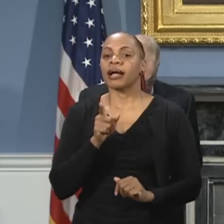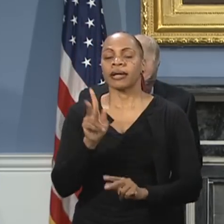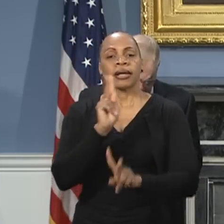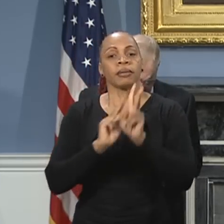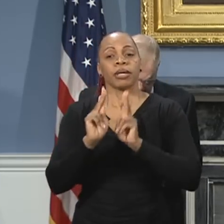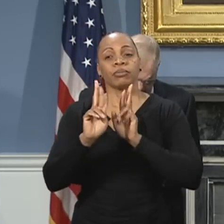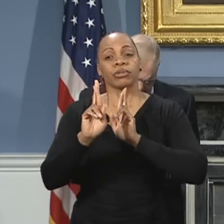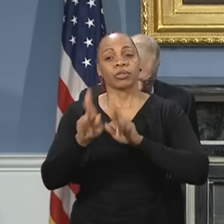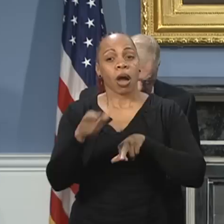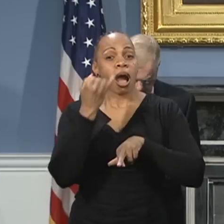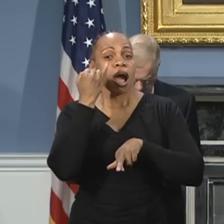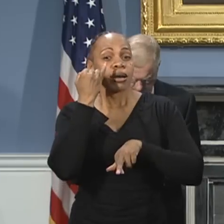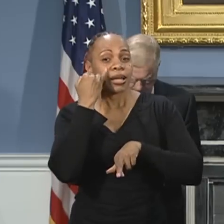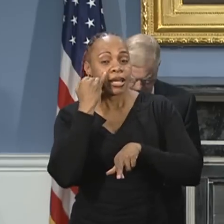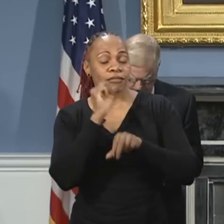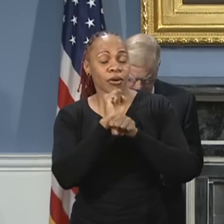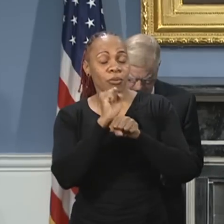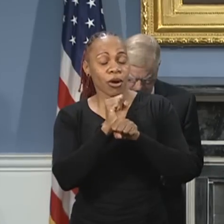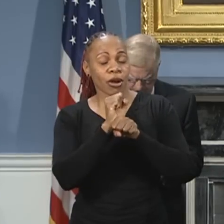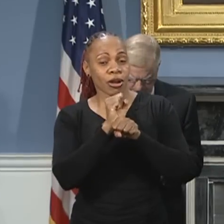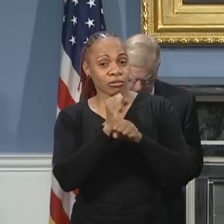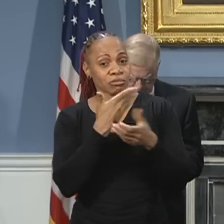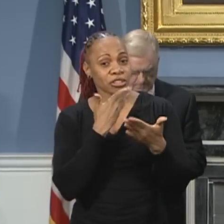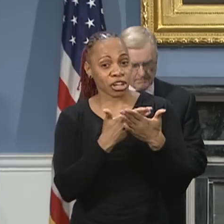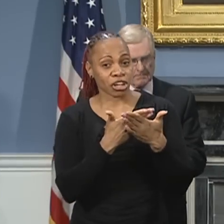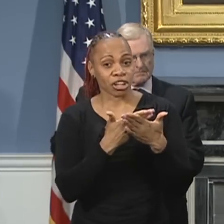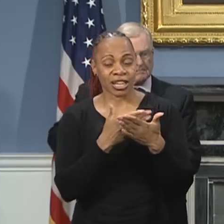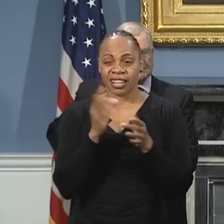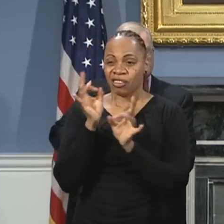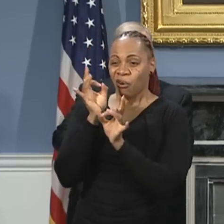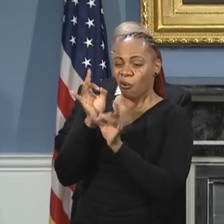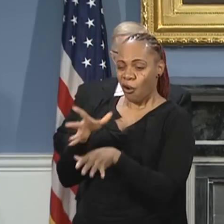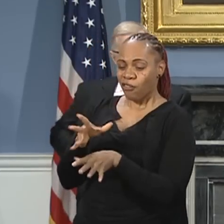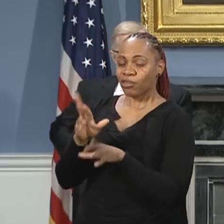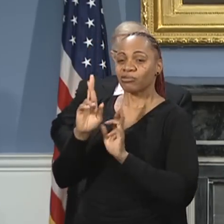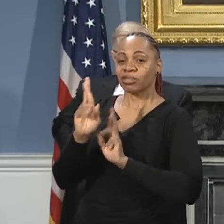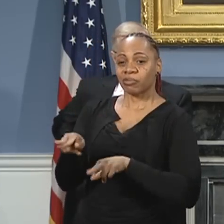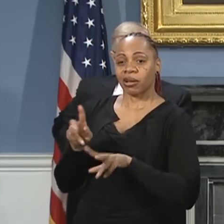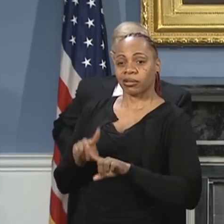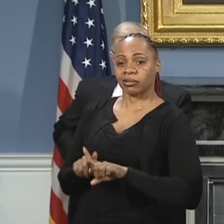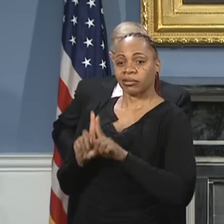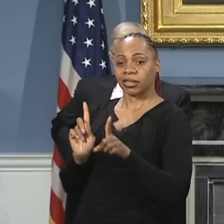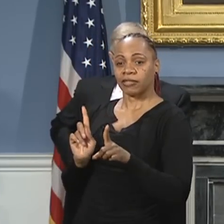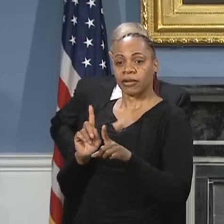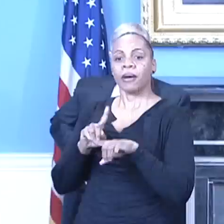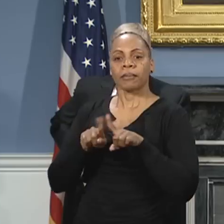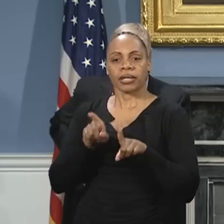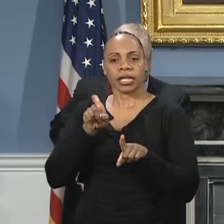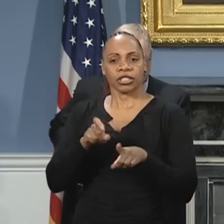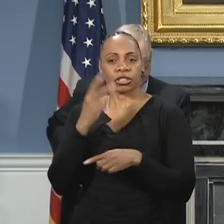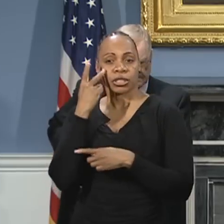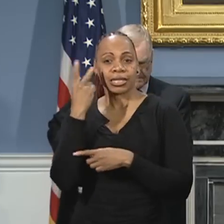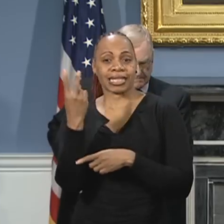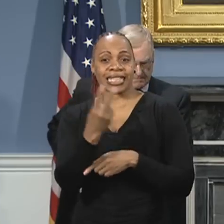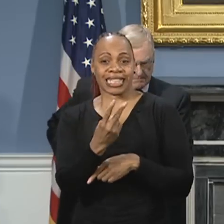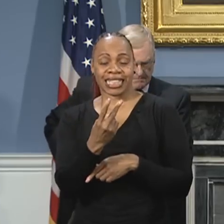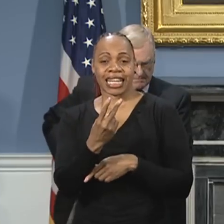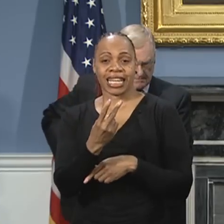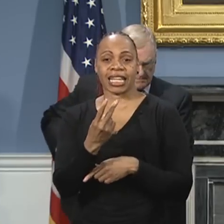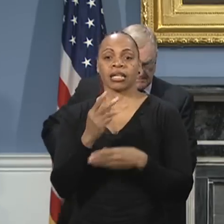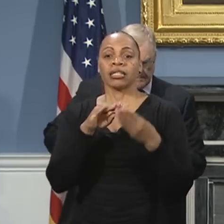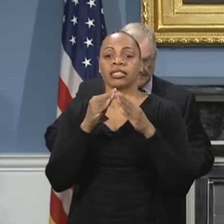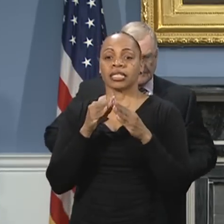are done well. They'll respond one way. If they think things are done poorly, they'll respond another way. And they deserve to see a city government firing on all cylinders